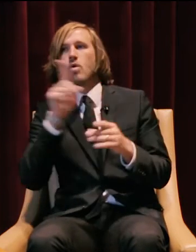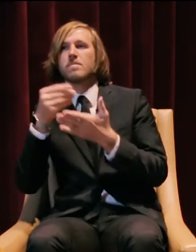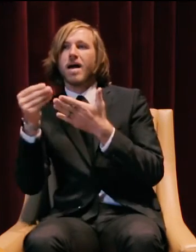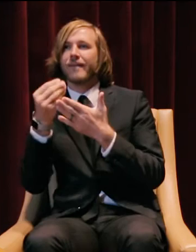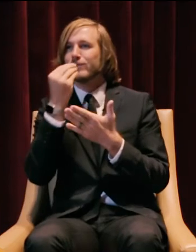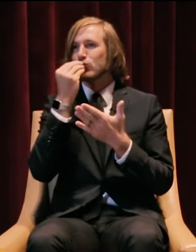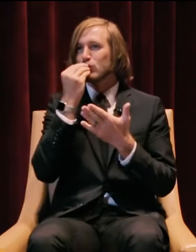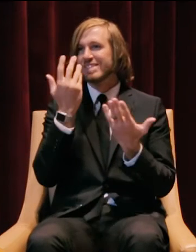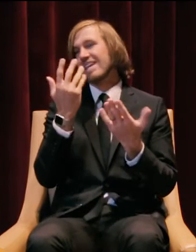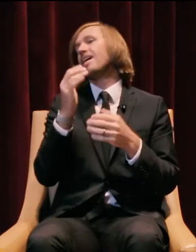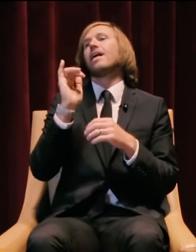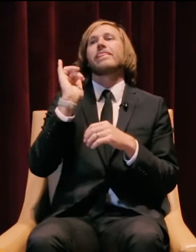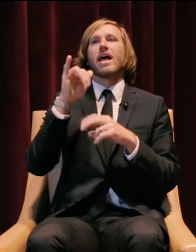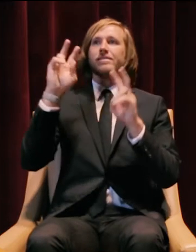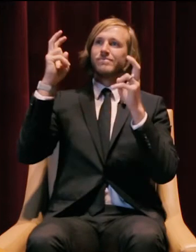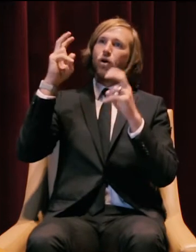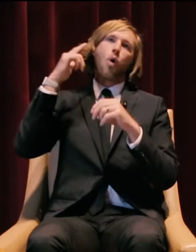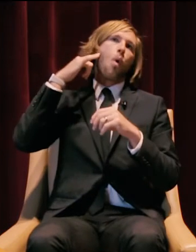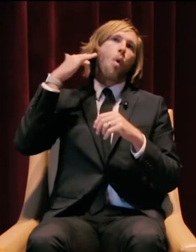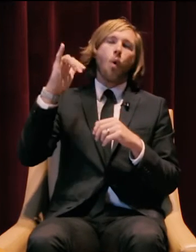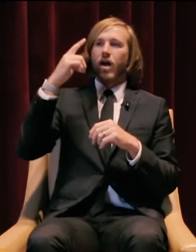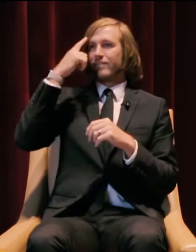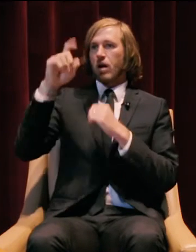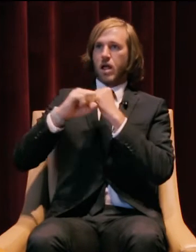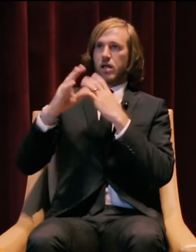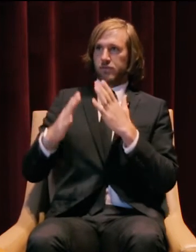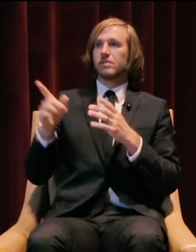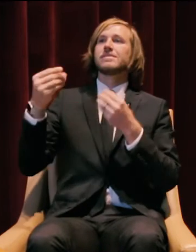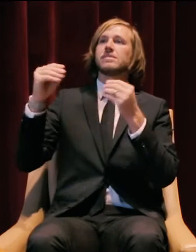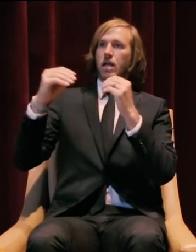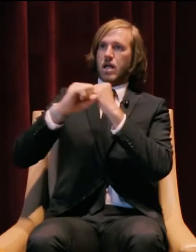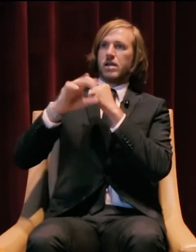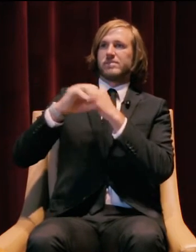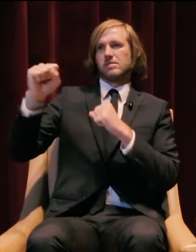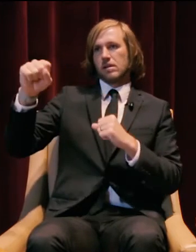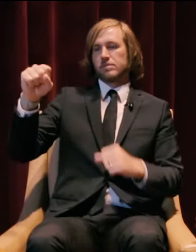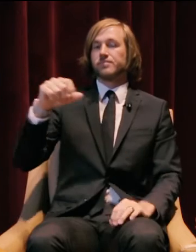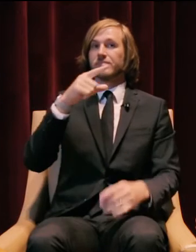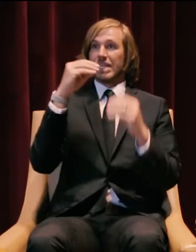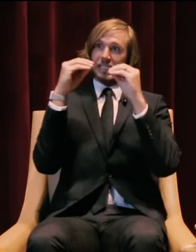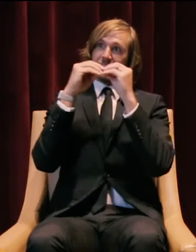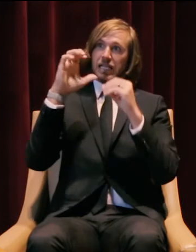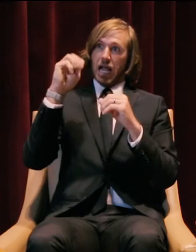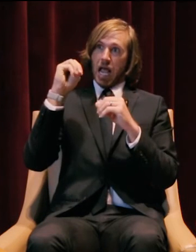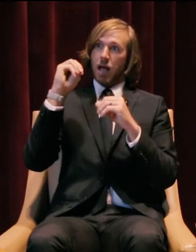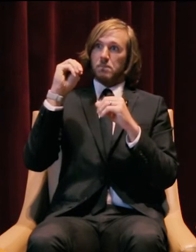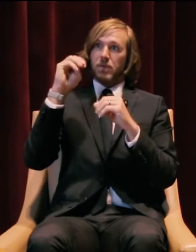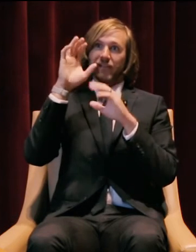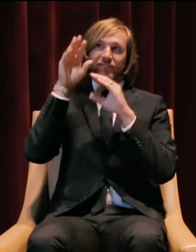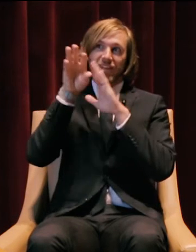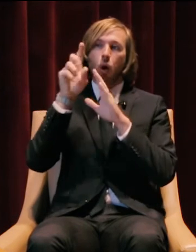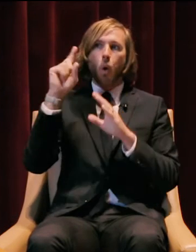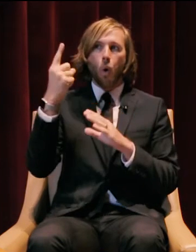stand. This is gold to the advertiser. And they do sell advertisements. And the KissCam video is only